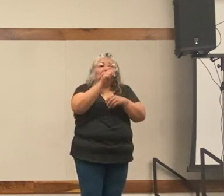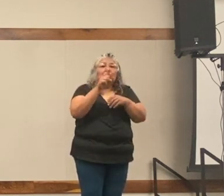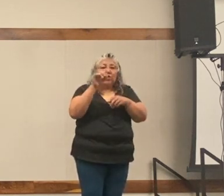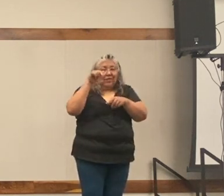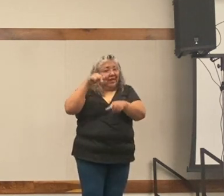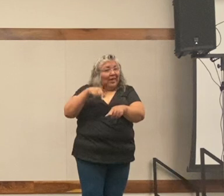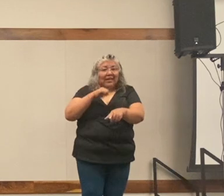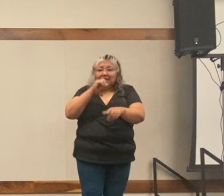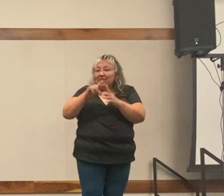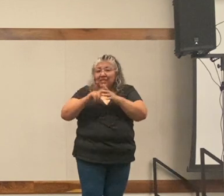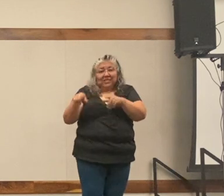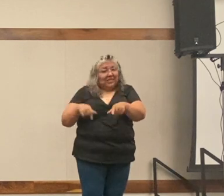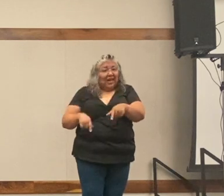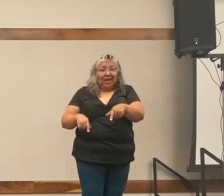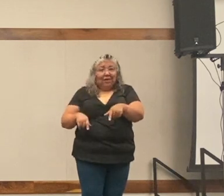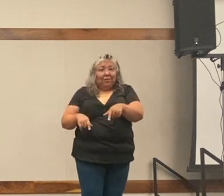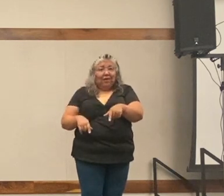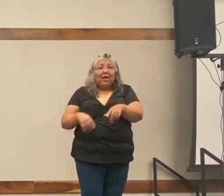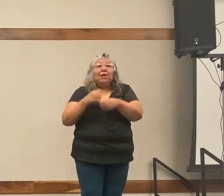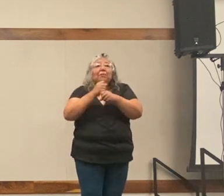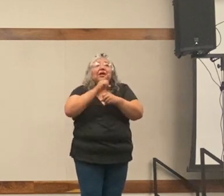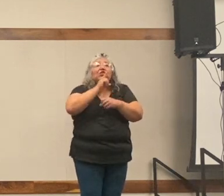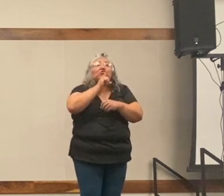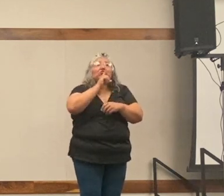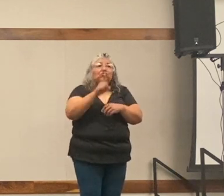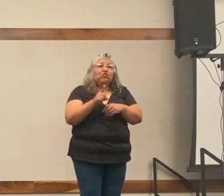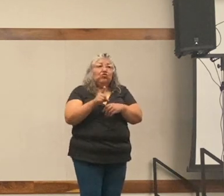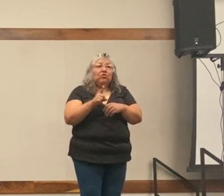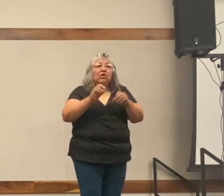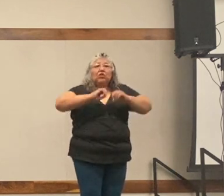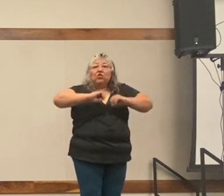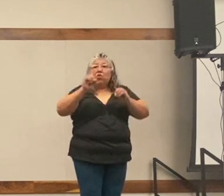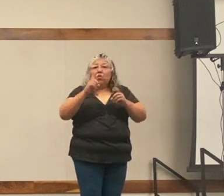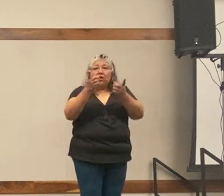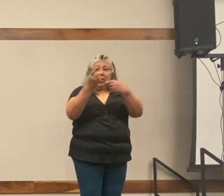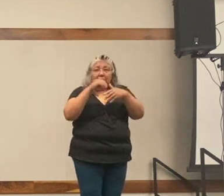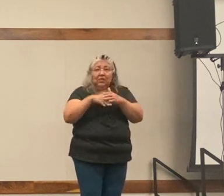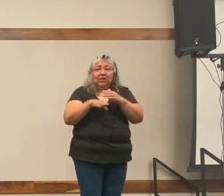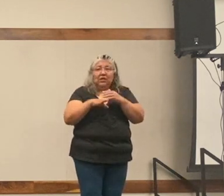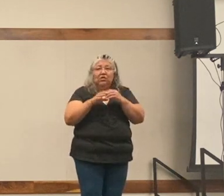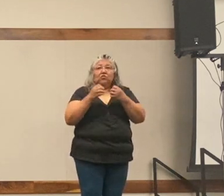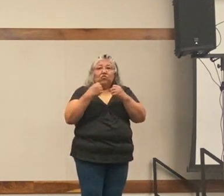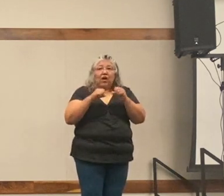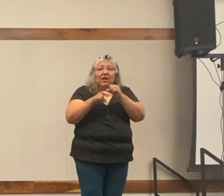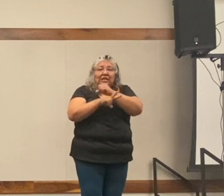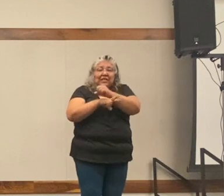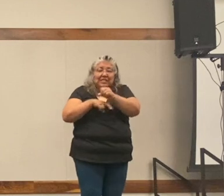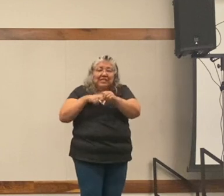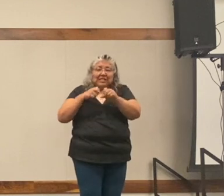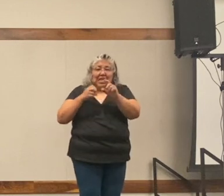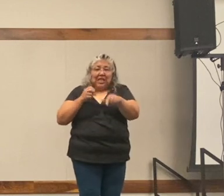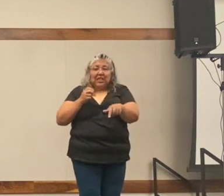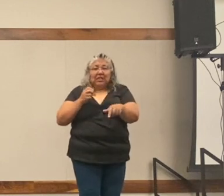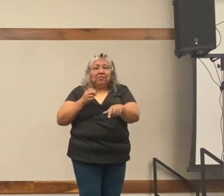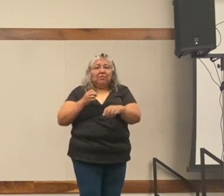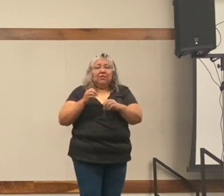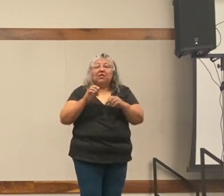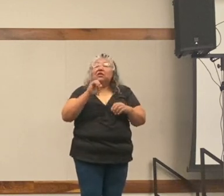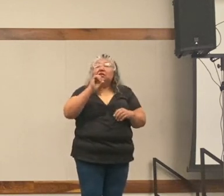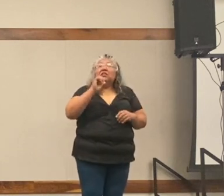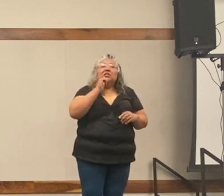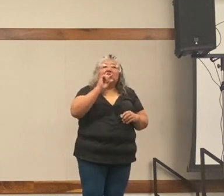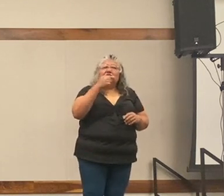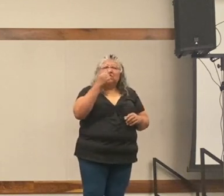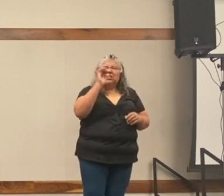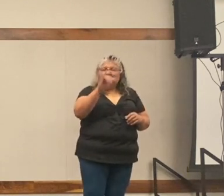he doesn't escape and making sure that no one comes in to steal him. Not only